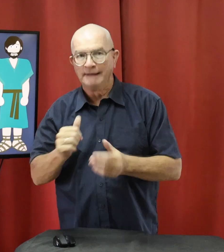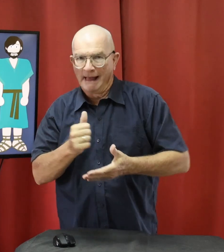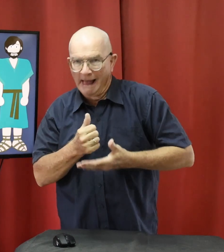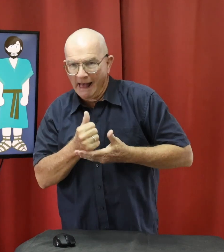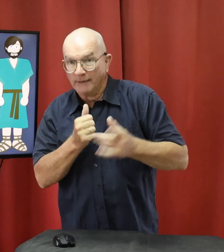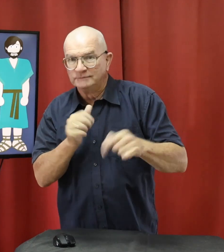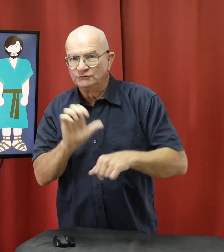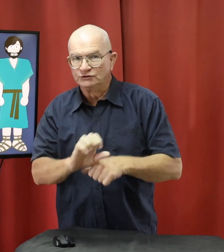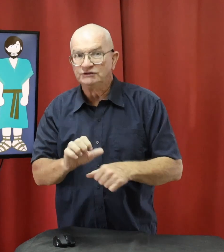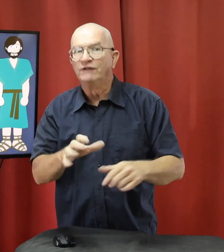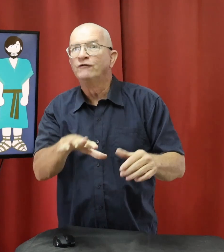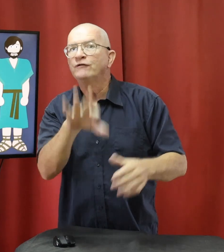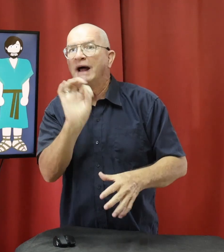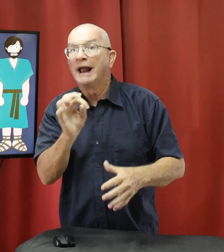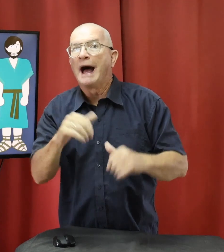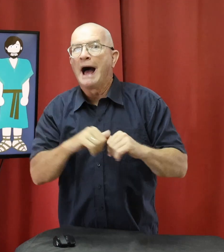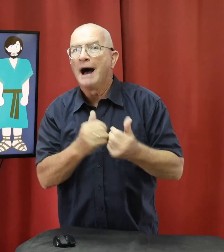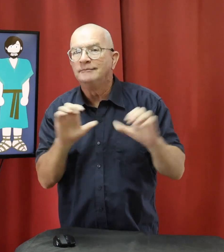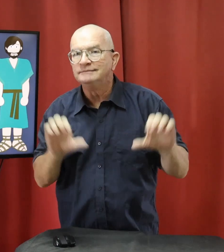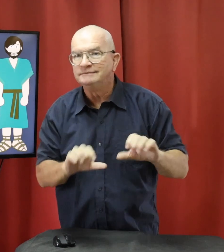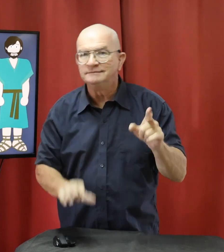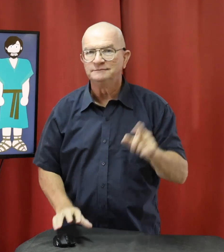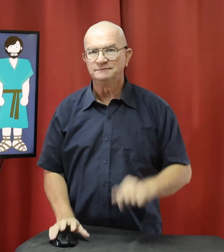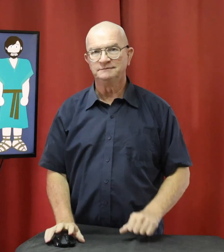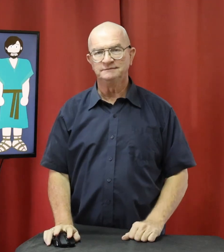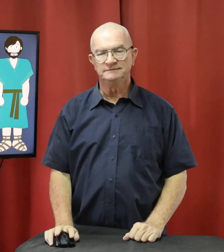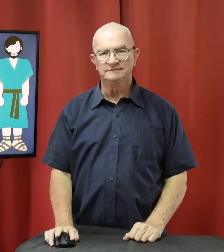to help the church and find out how they're doing.